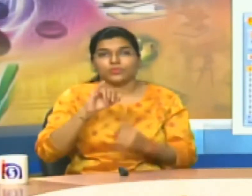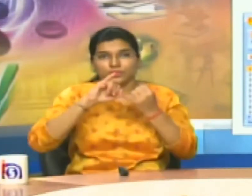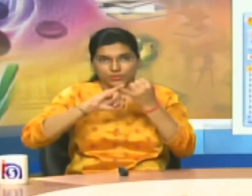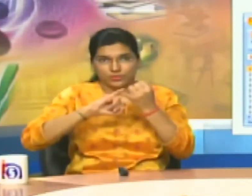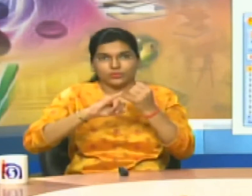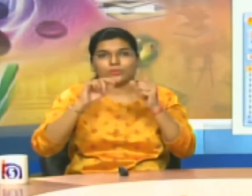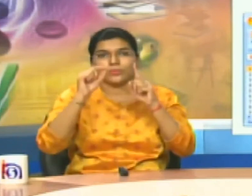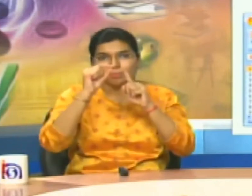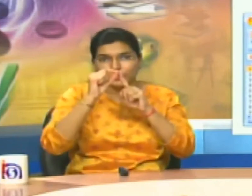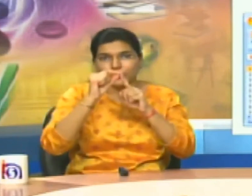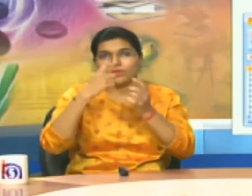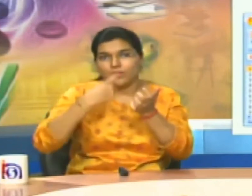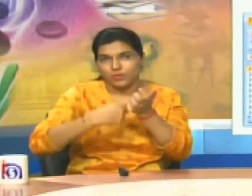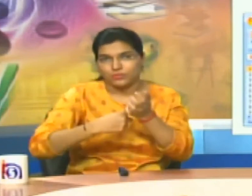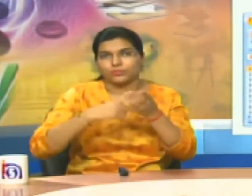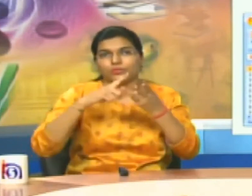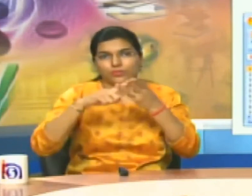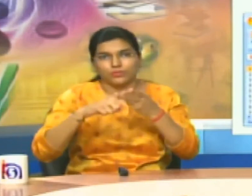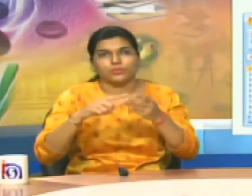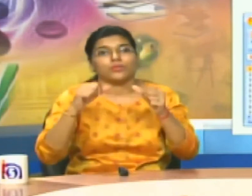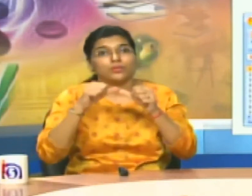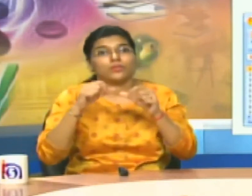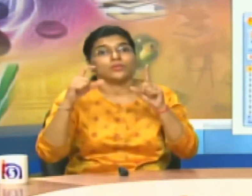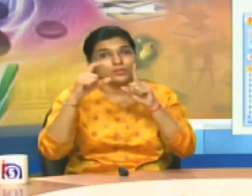Then sixth number is